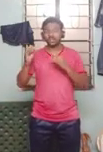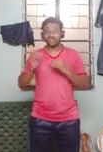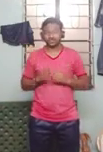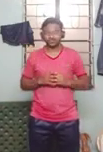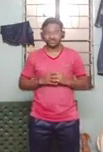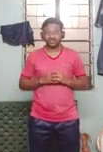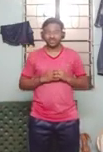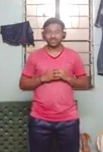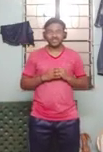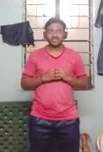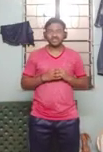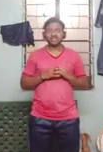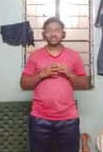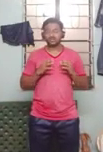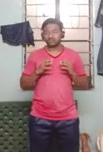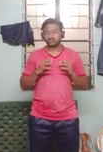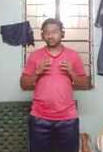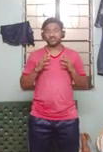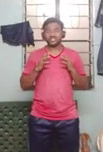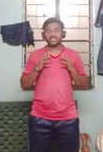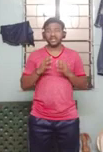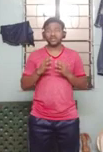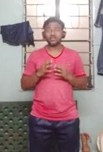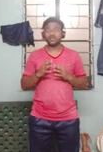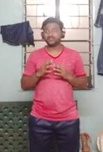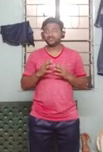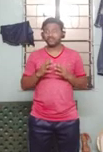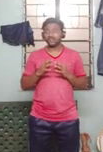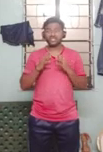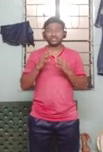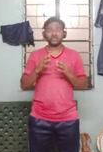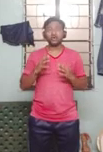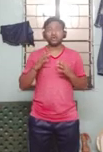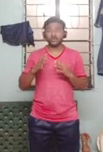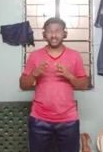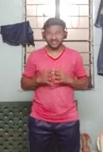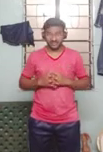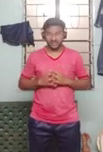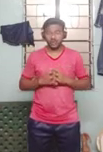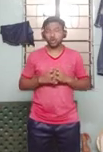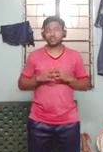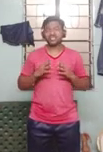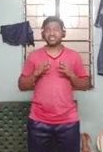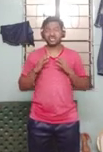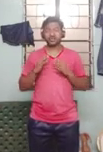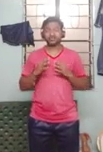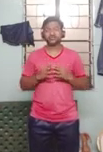them. It means object cannot be destroyed automatically, or objects are not going to